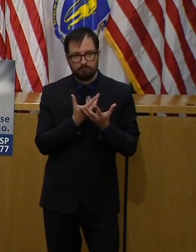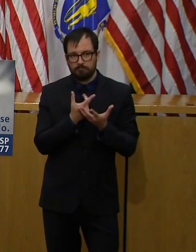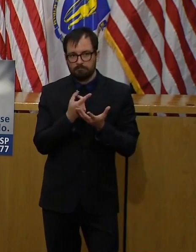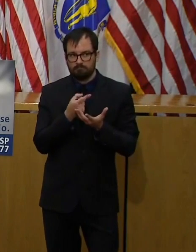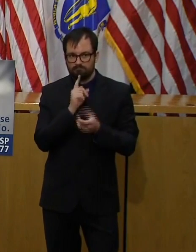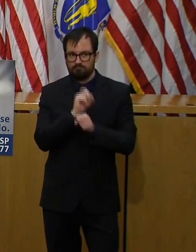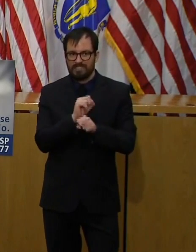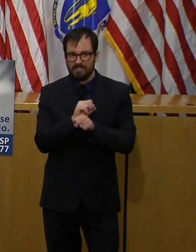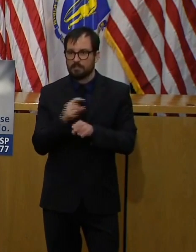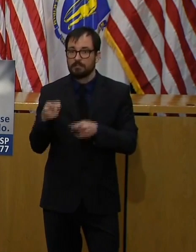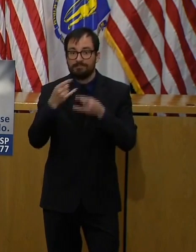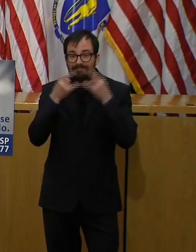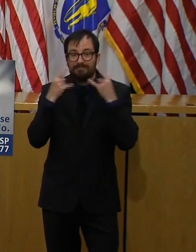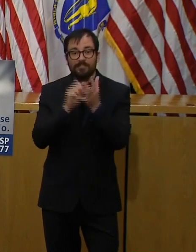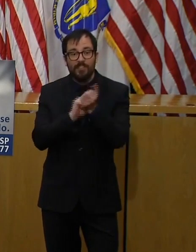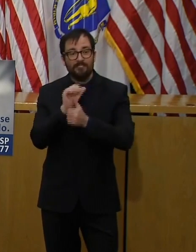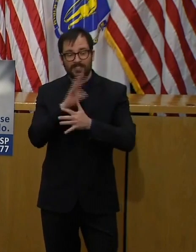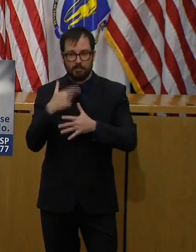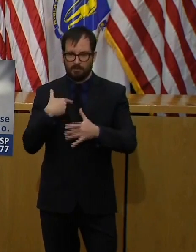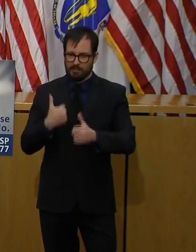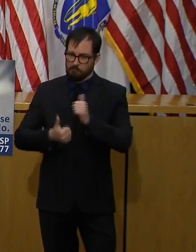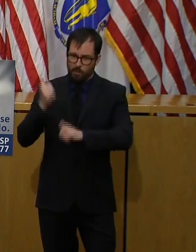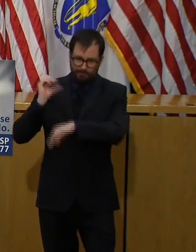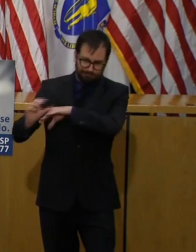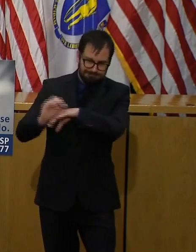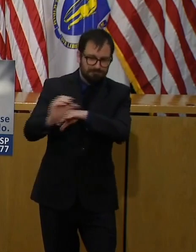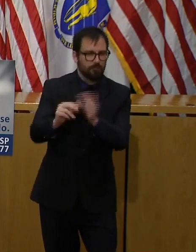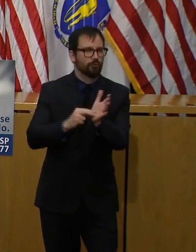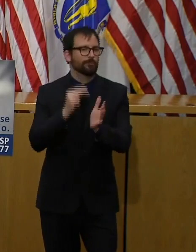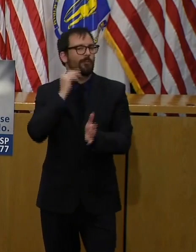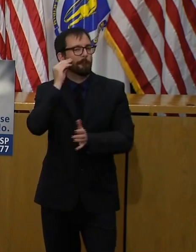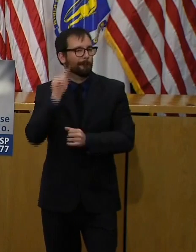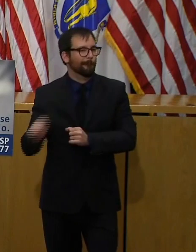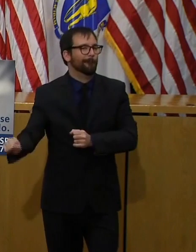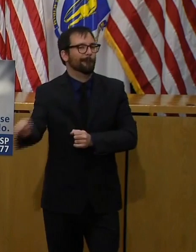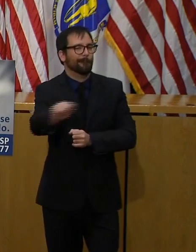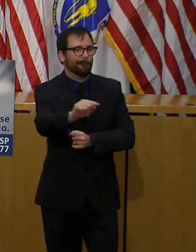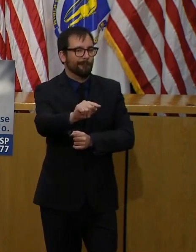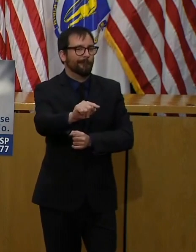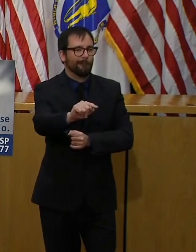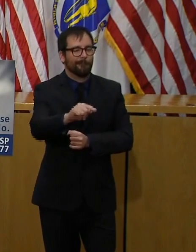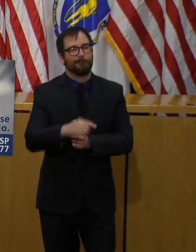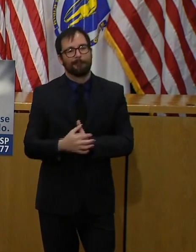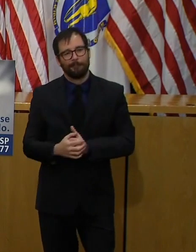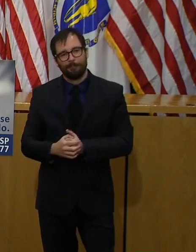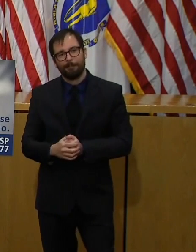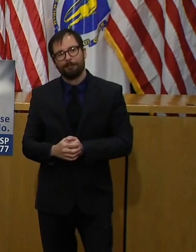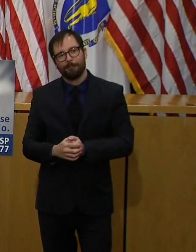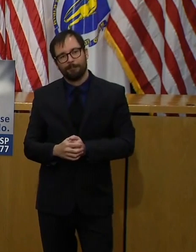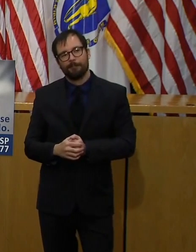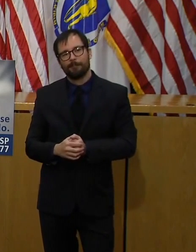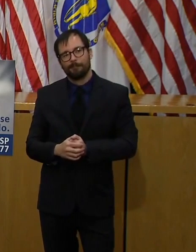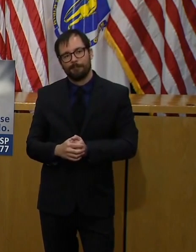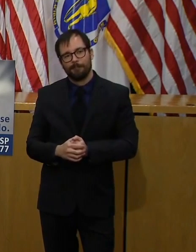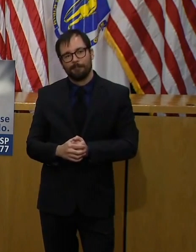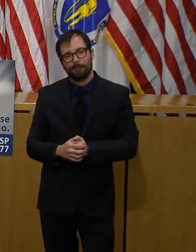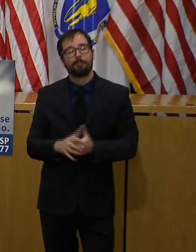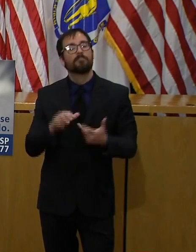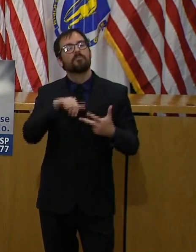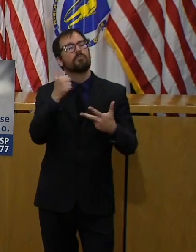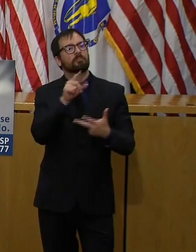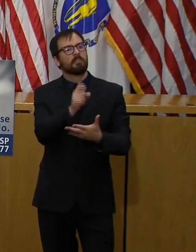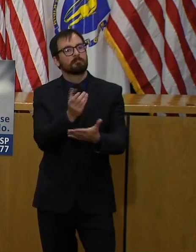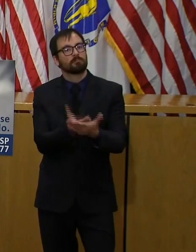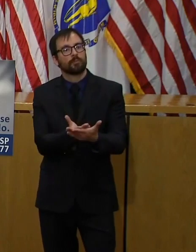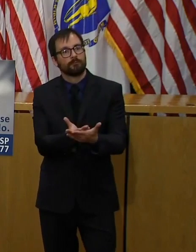see it by nursing home, by hospital, and other categories. We also want to ensure that their infection control protocols